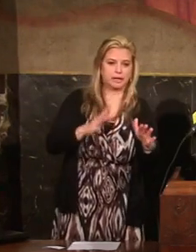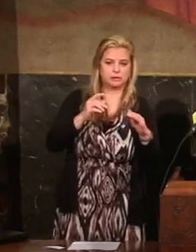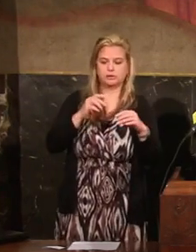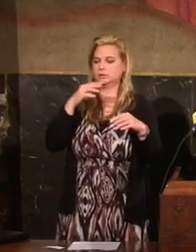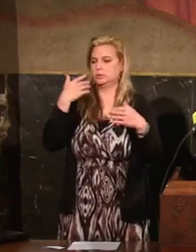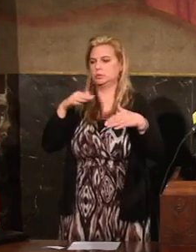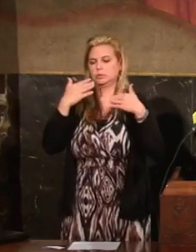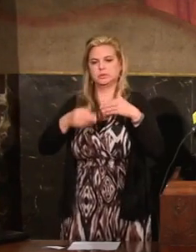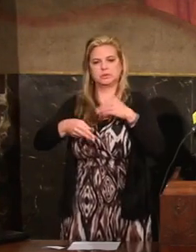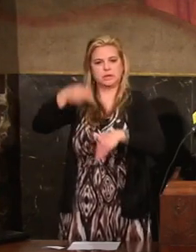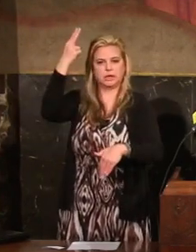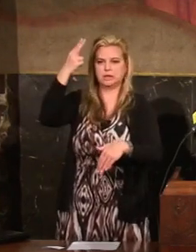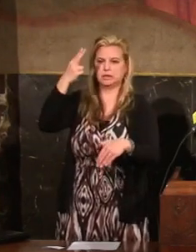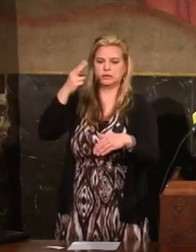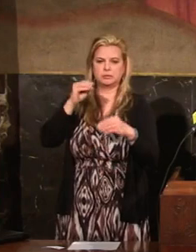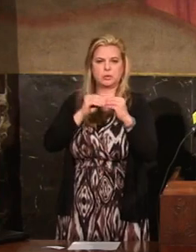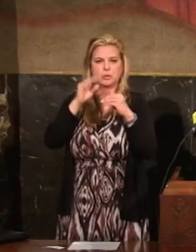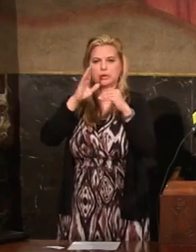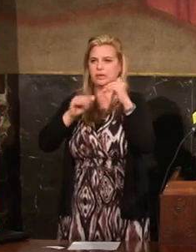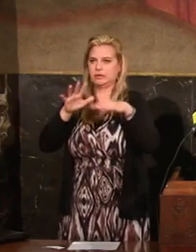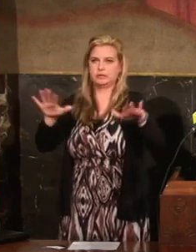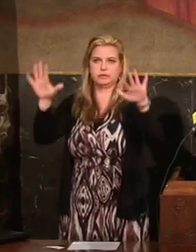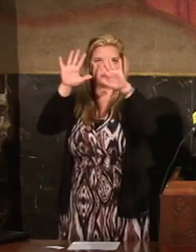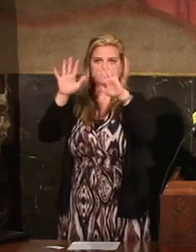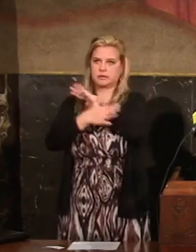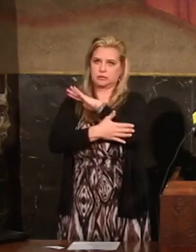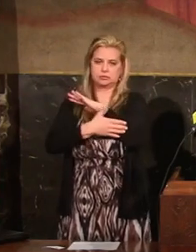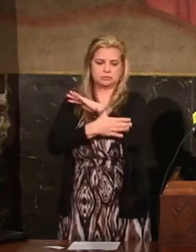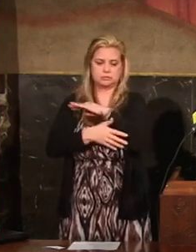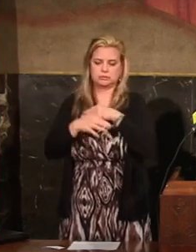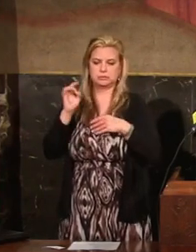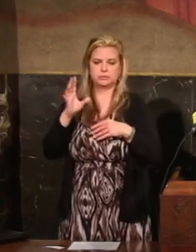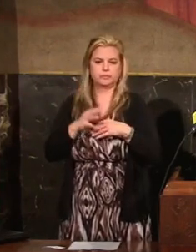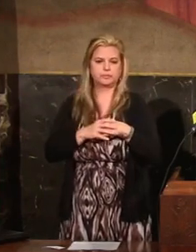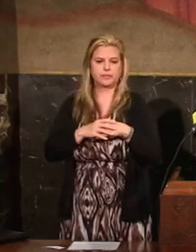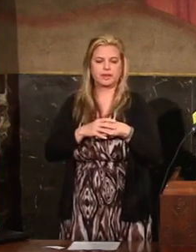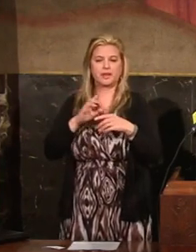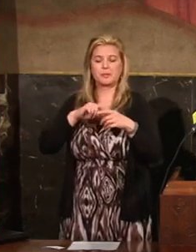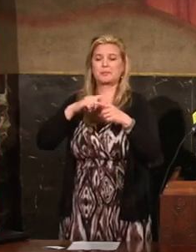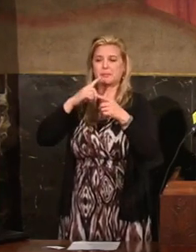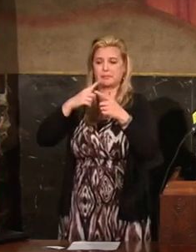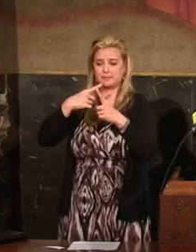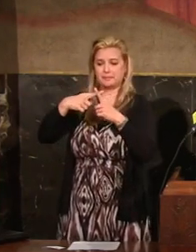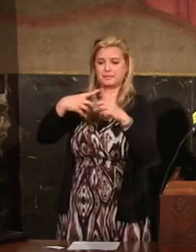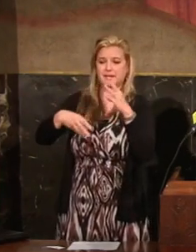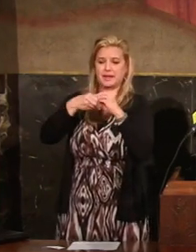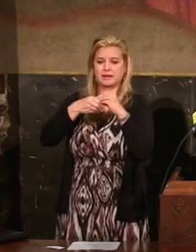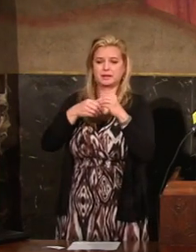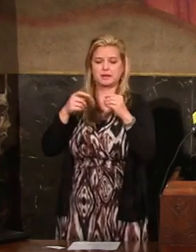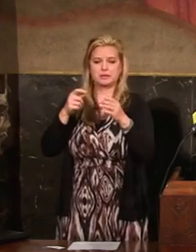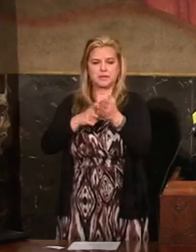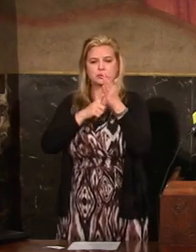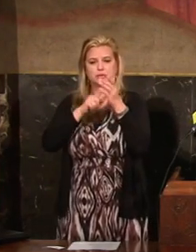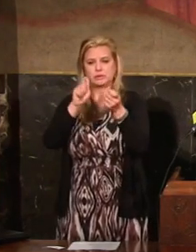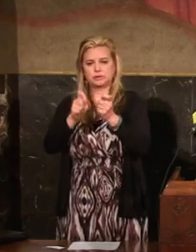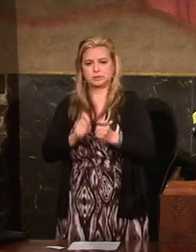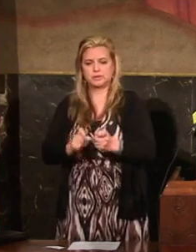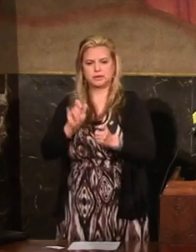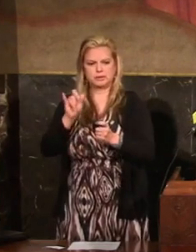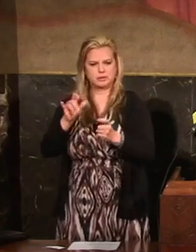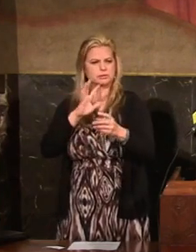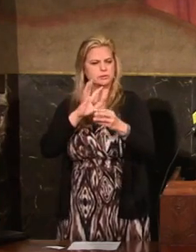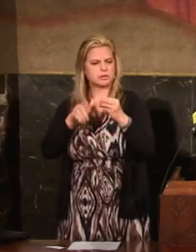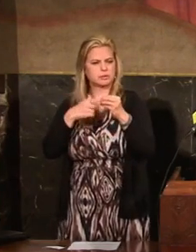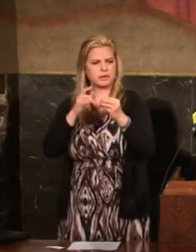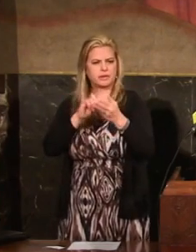country. And I just want to make emphasis of that. And on top of all this, mandatory adjustments, and that was talked a little bit